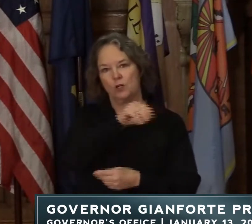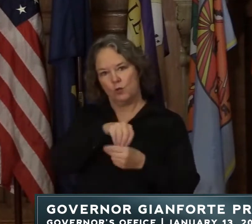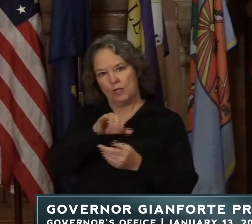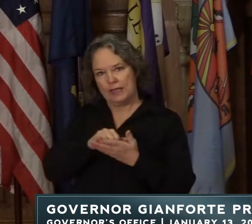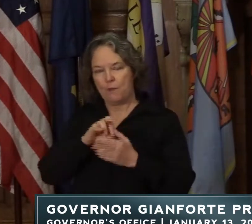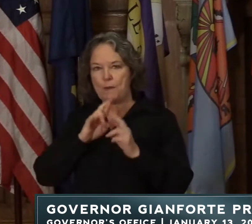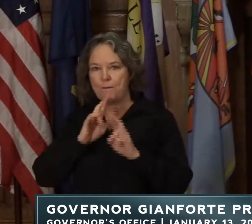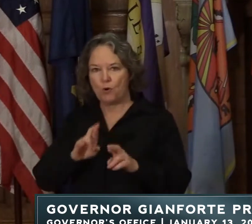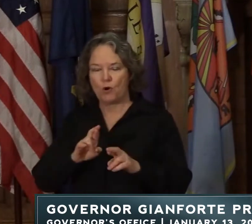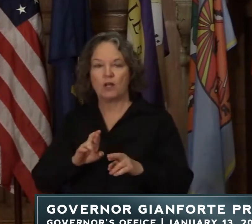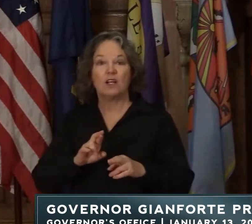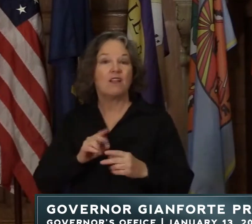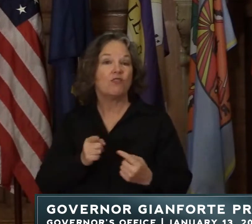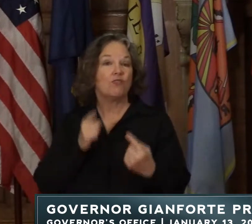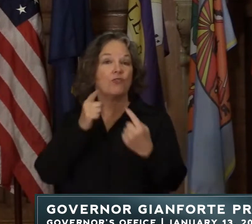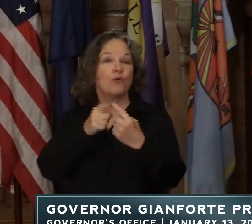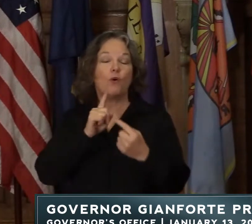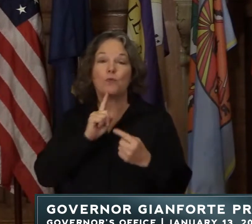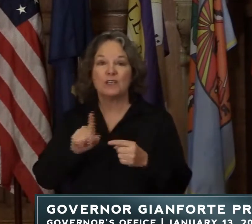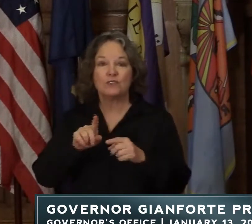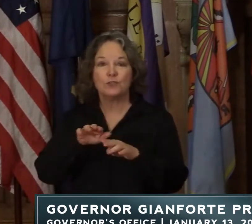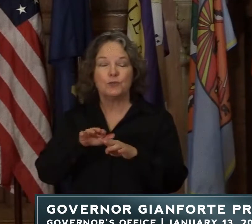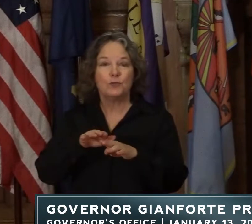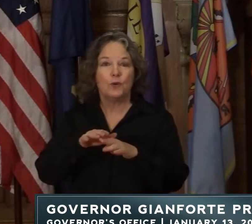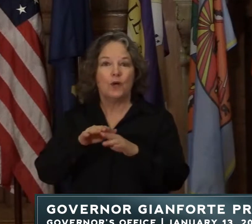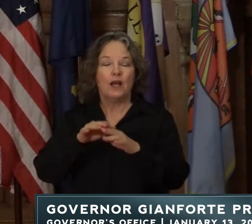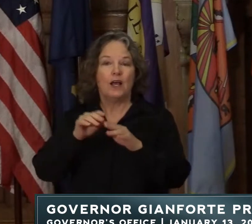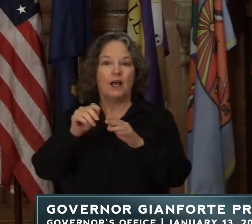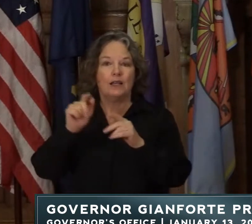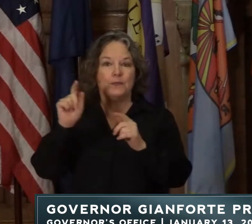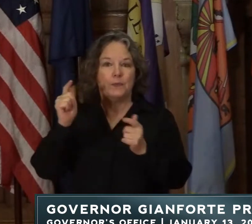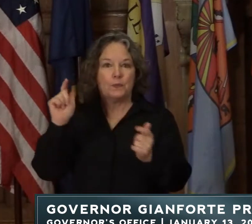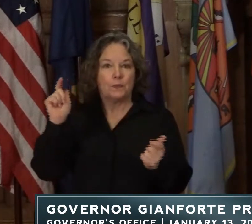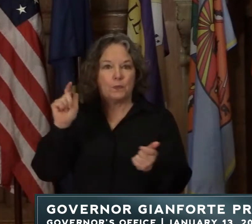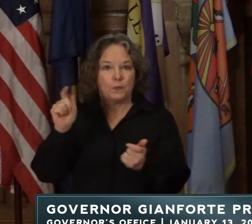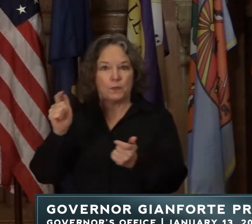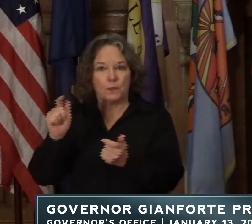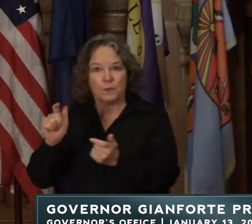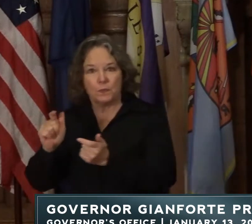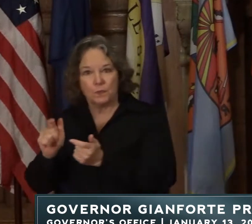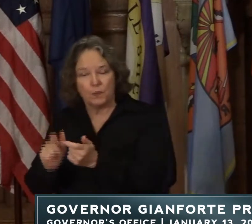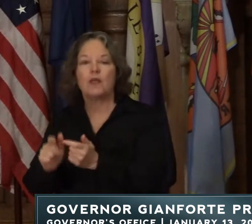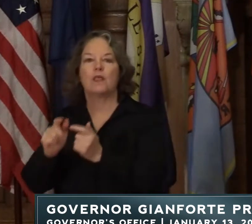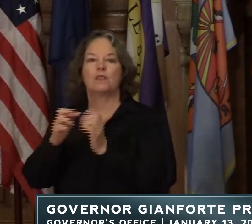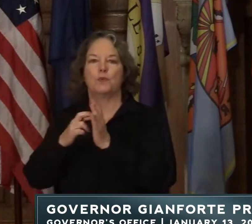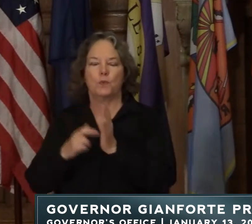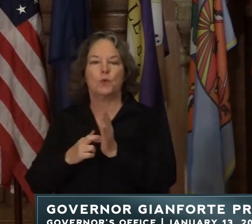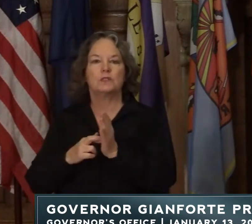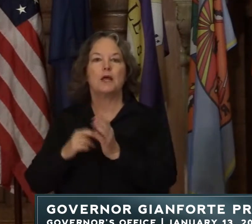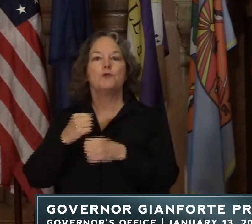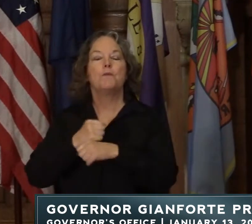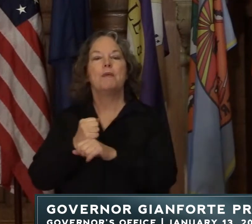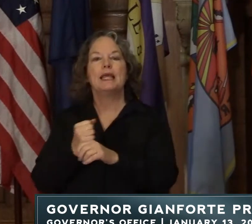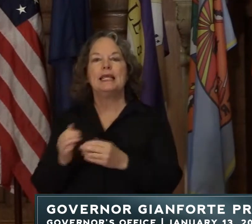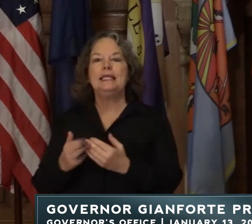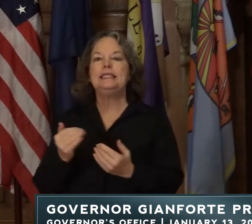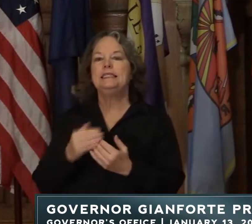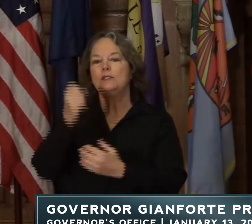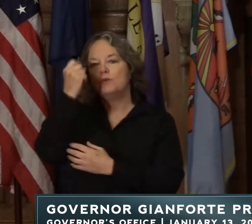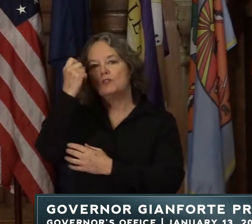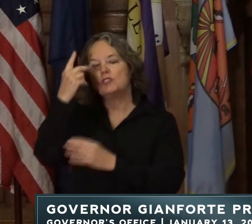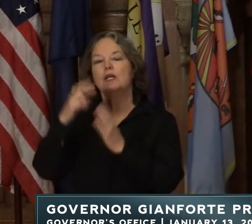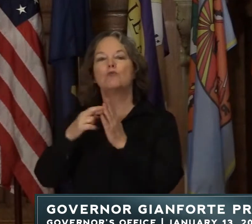The goal here was to peel these layers of directives back so we have very common sense rules that any business owner can understand